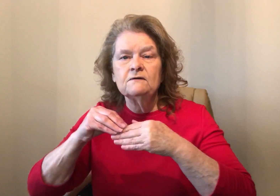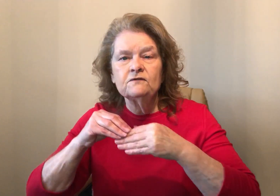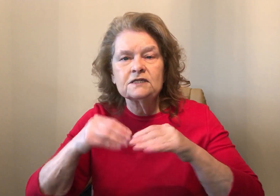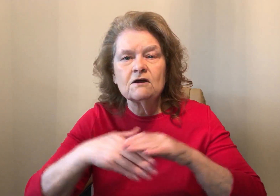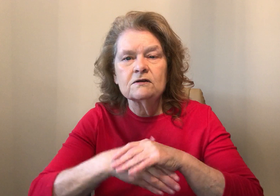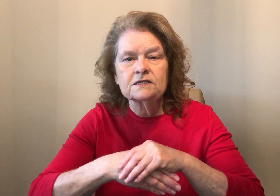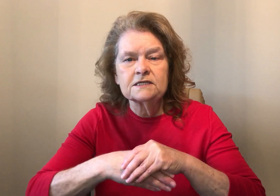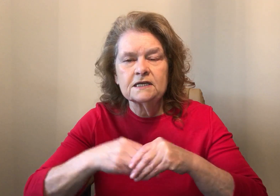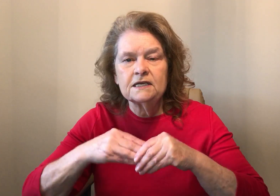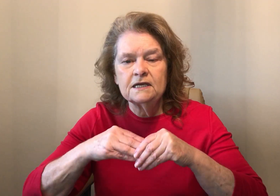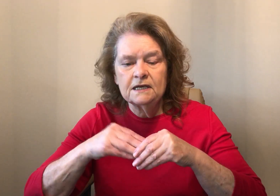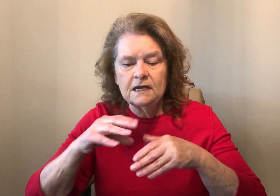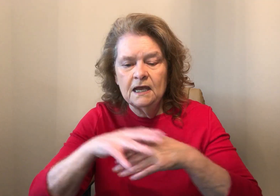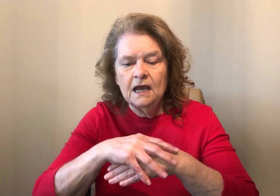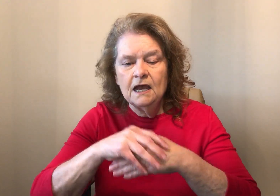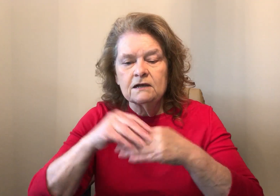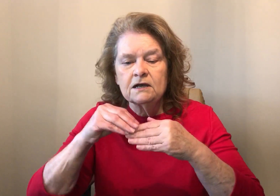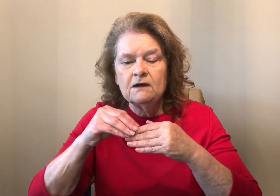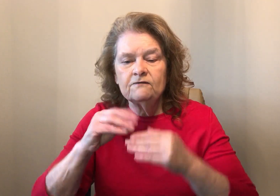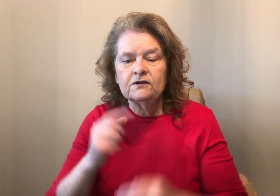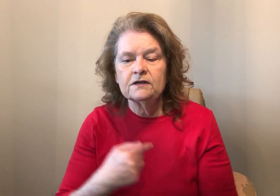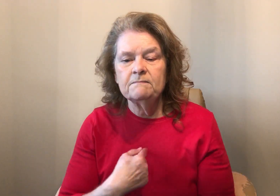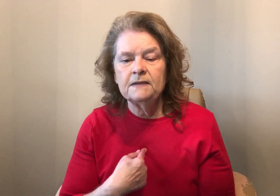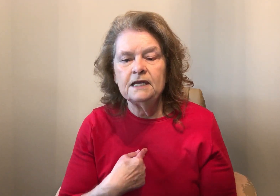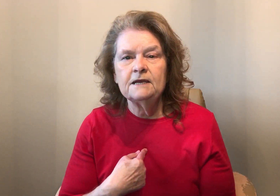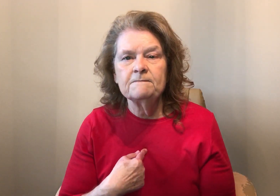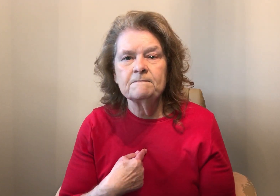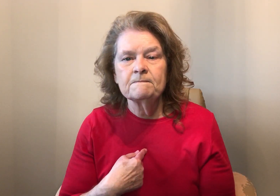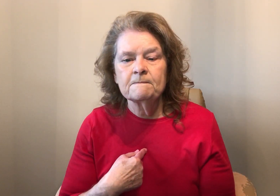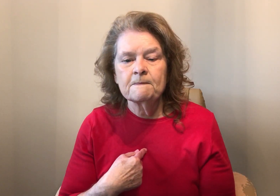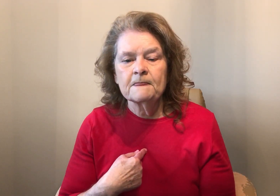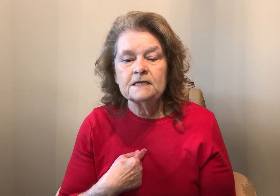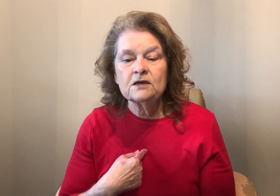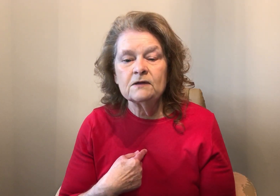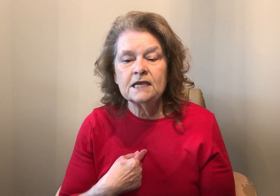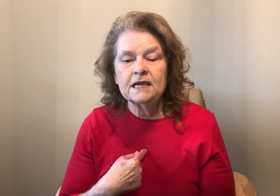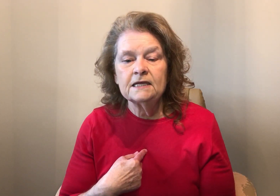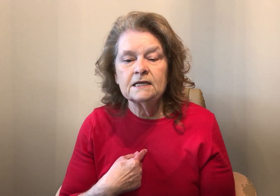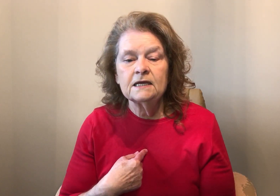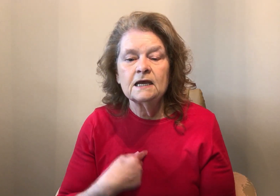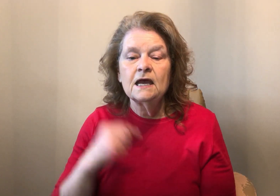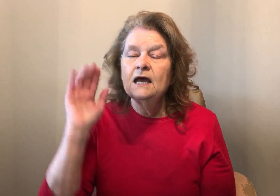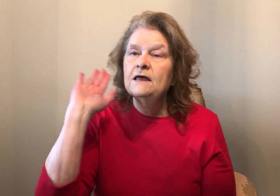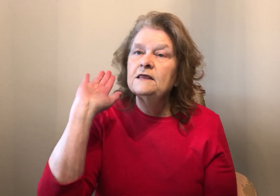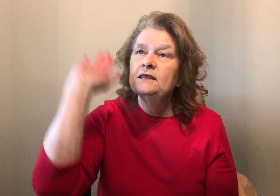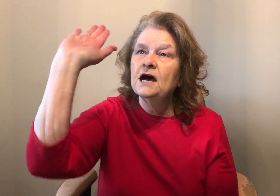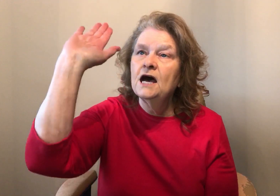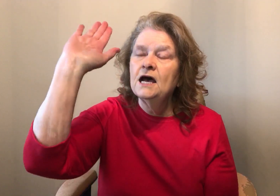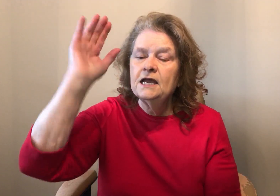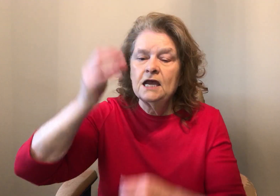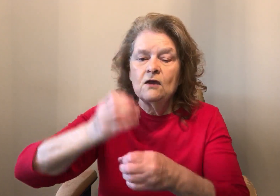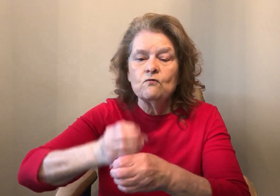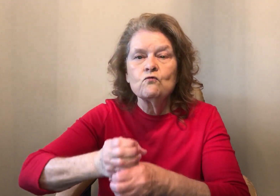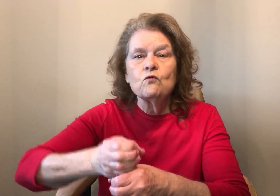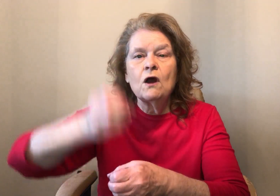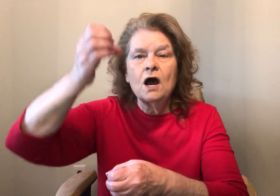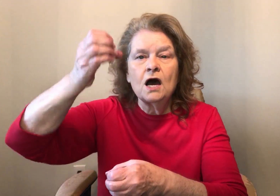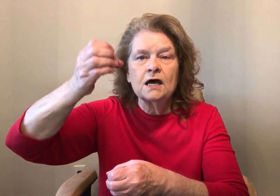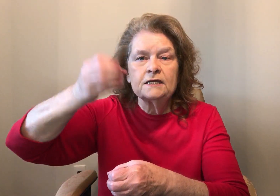It's hard to see. Comfort me. So again, thy rod